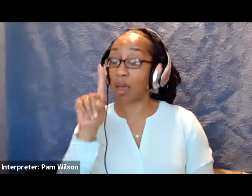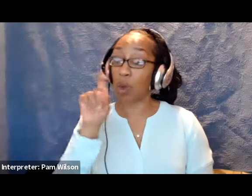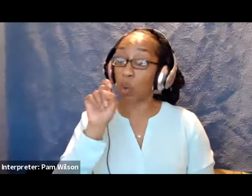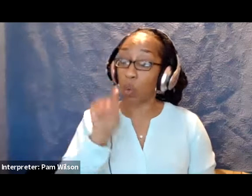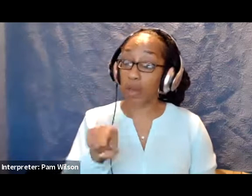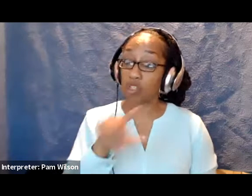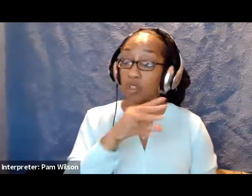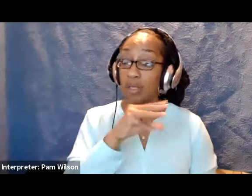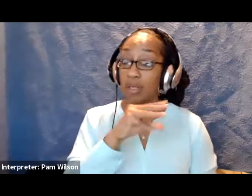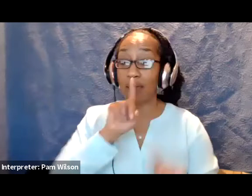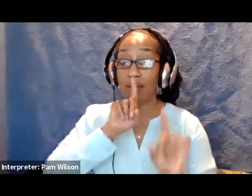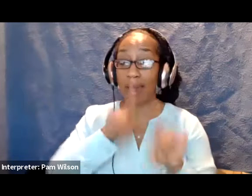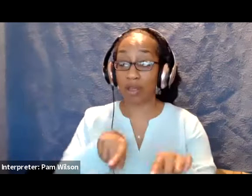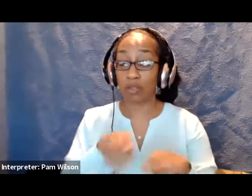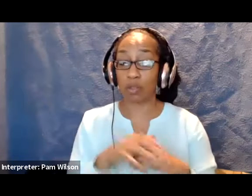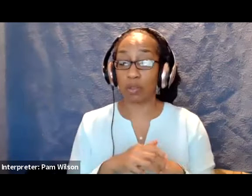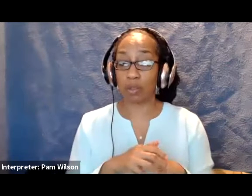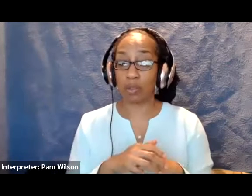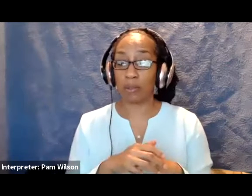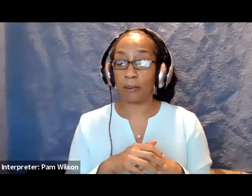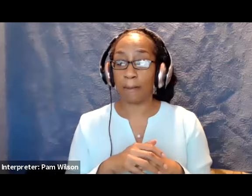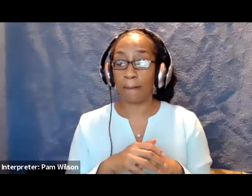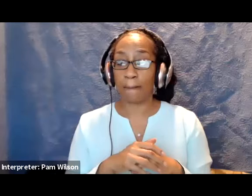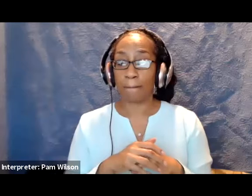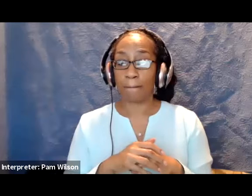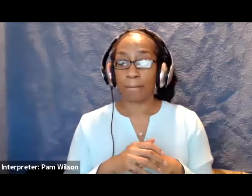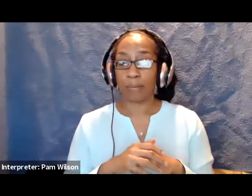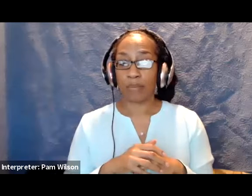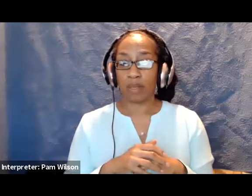For some reason, again, our Q&A wasn't enabled